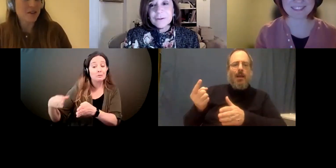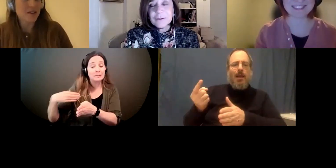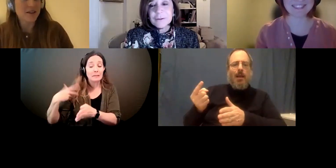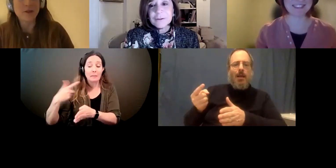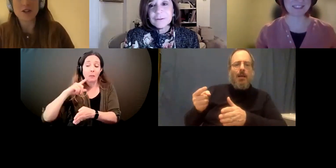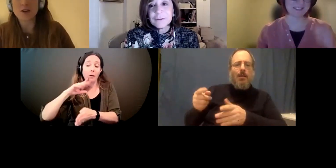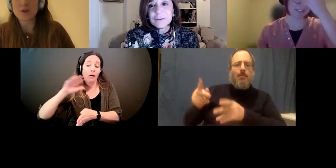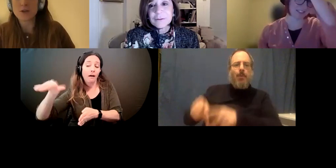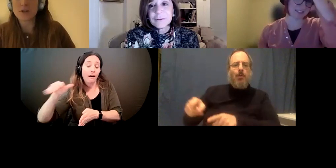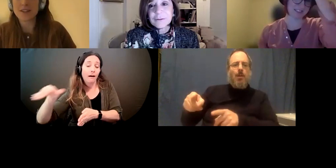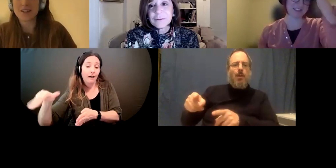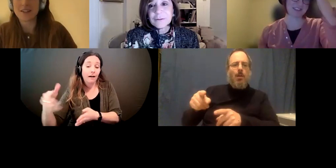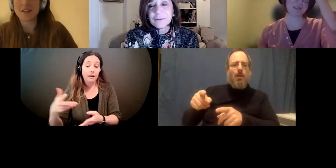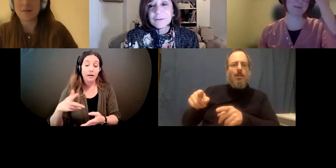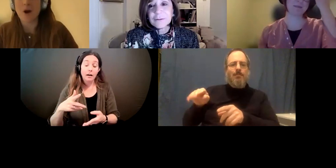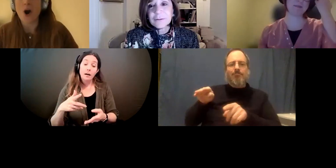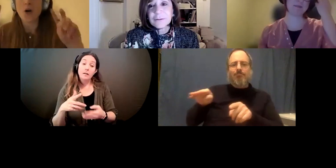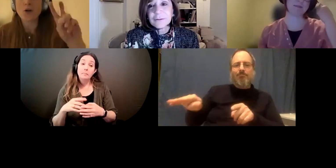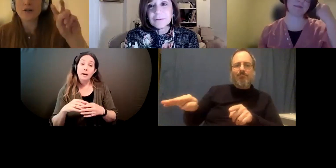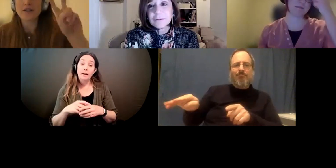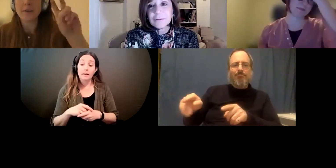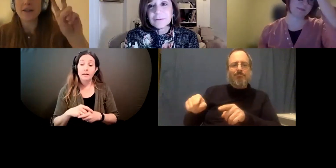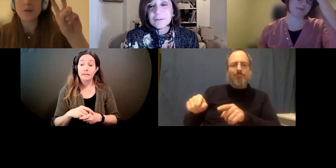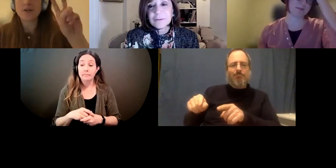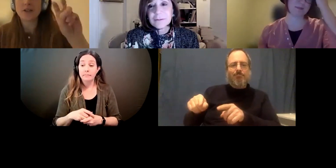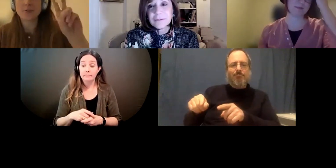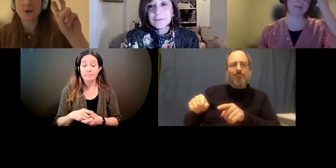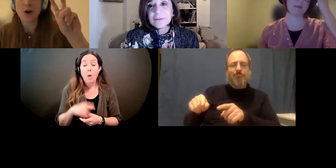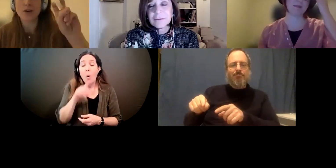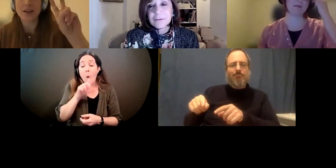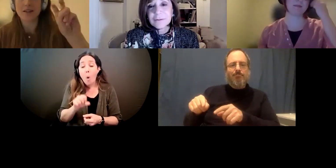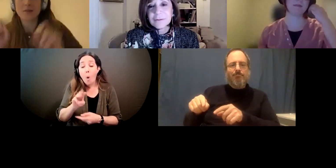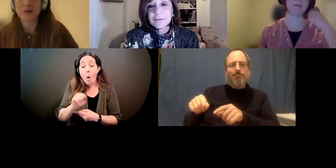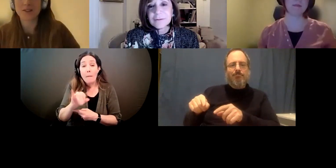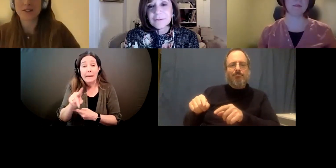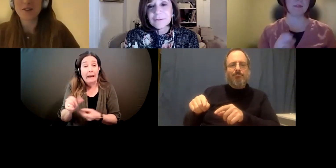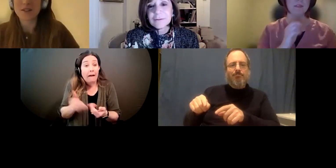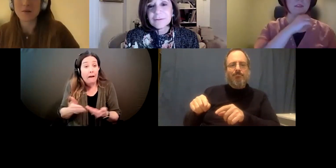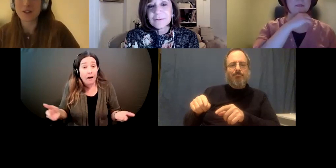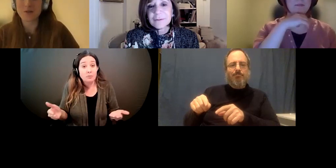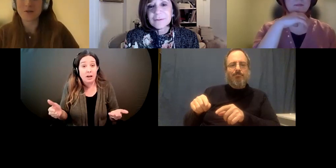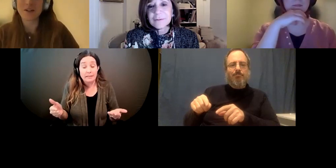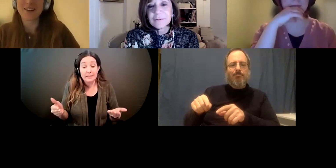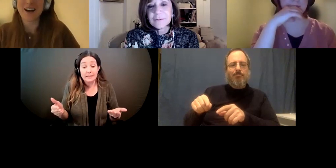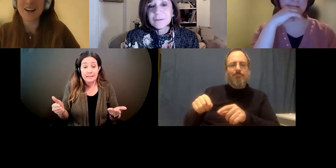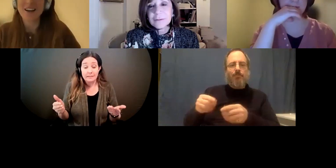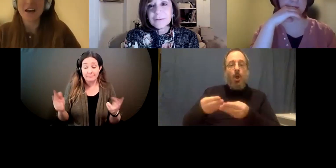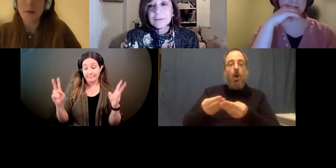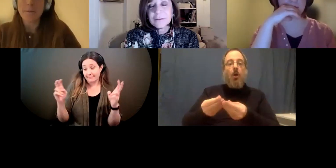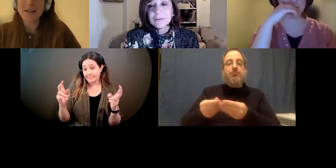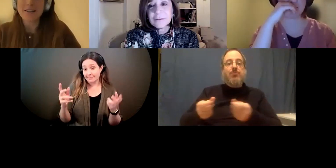who's especially also interested in old media objects. I put old like this because these objects do not really